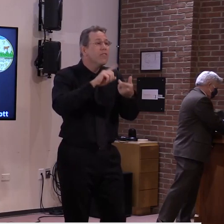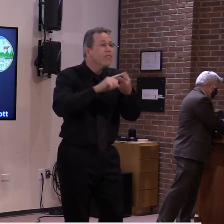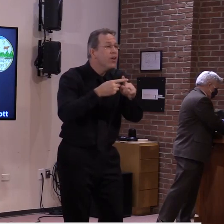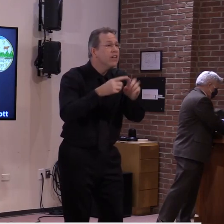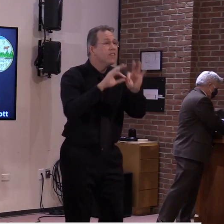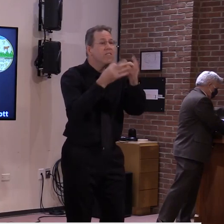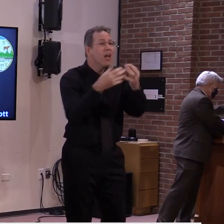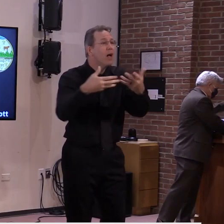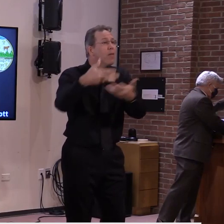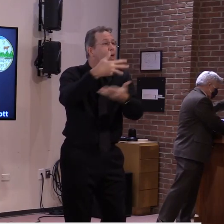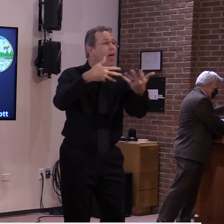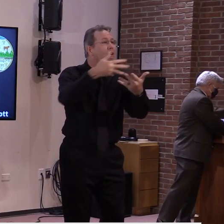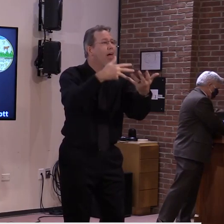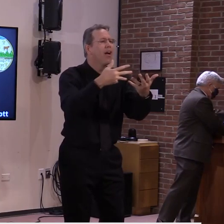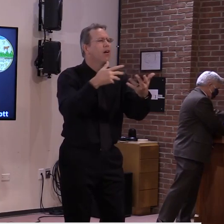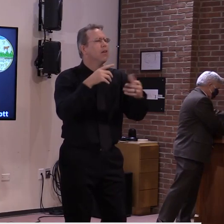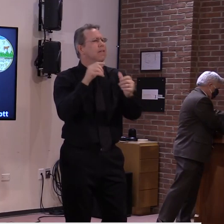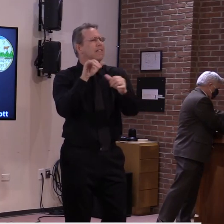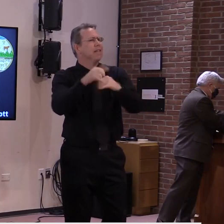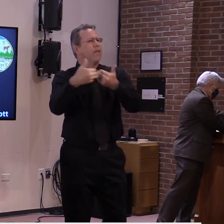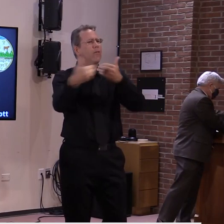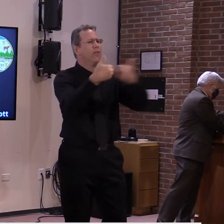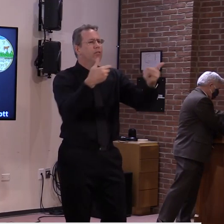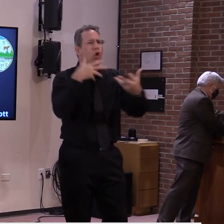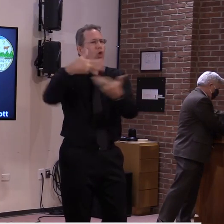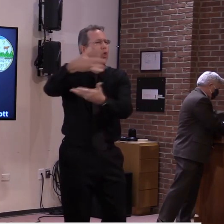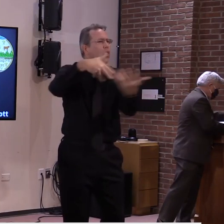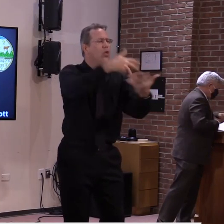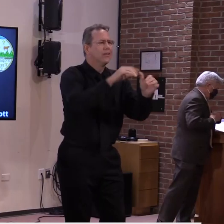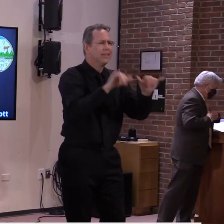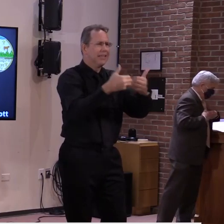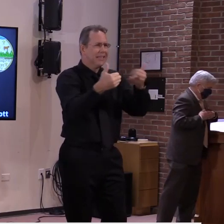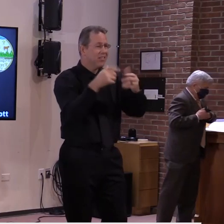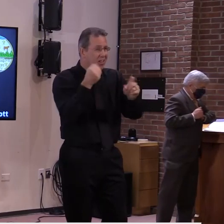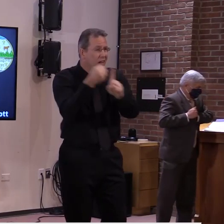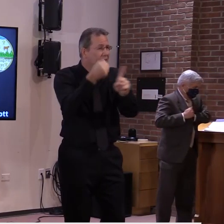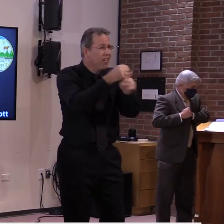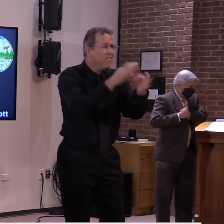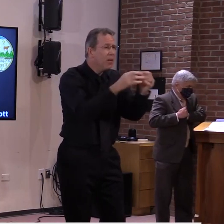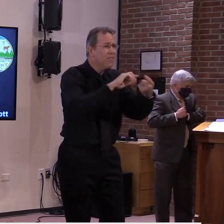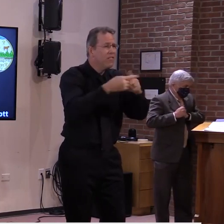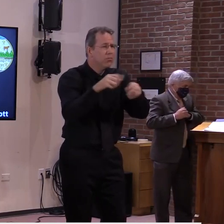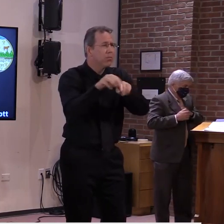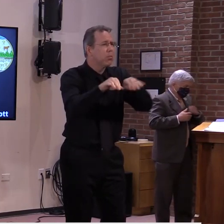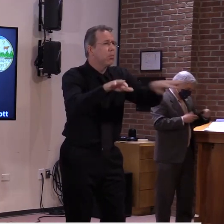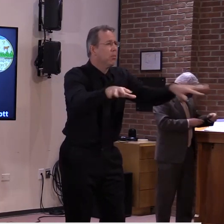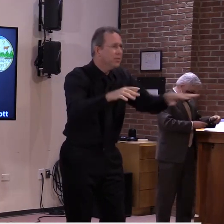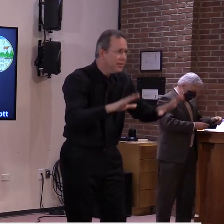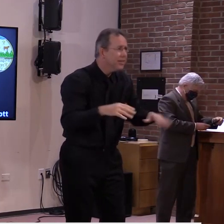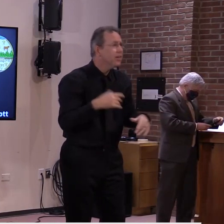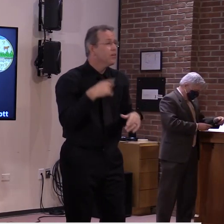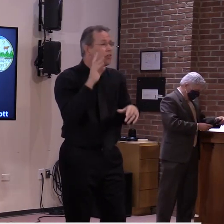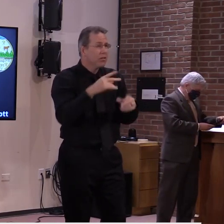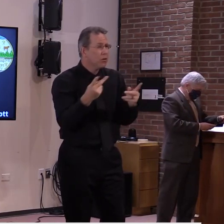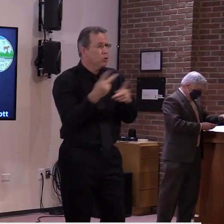with too many finding themselves in the hospital battling this virus, and even worse, dying as a